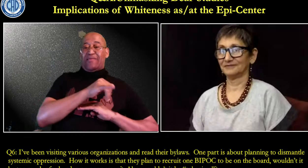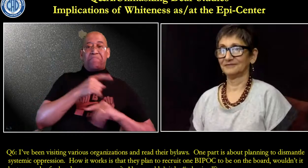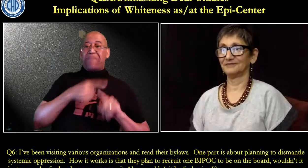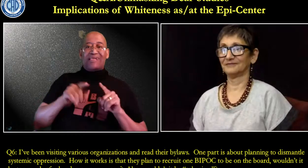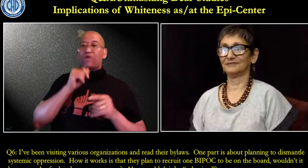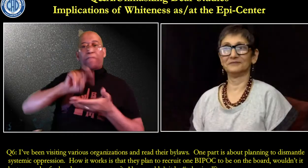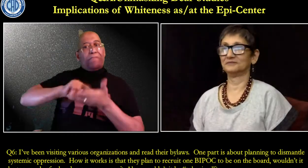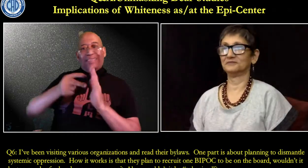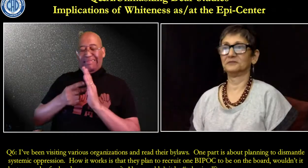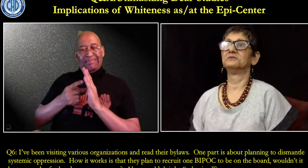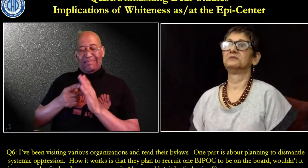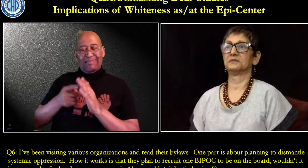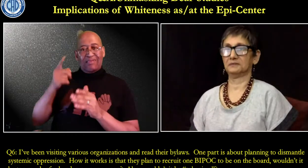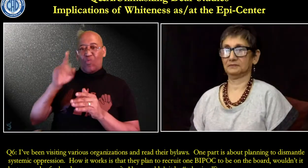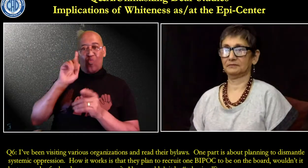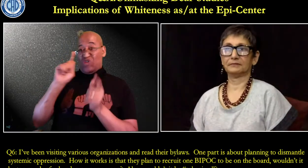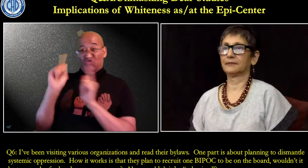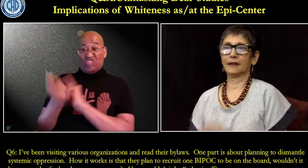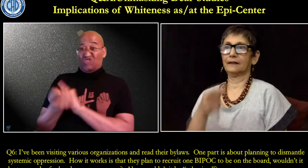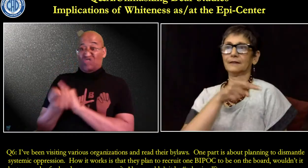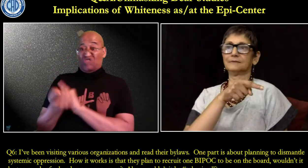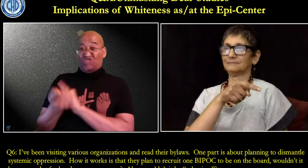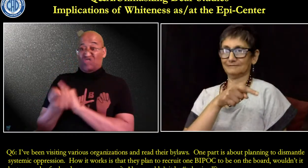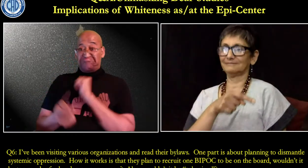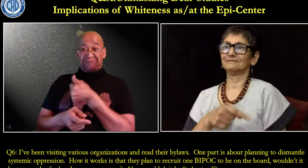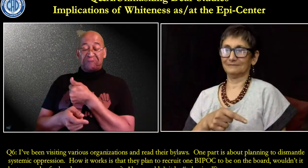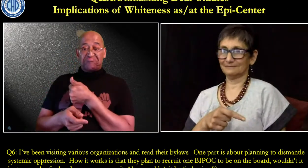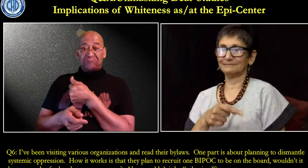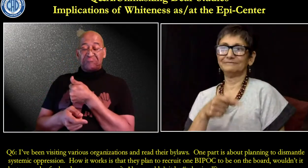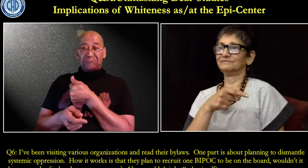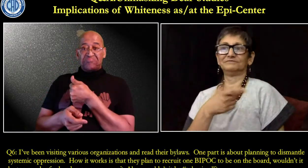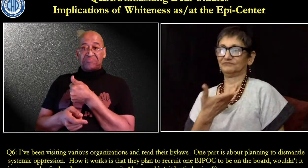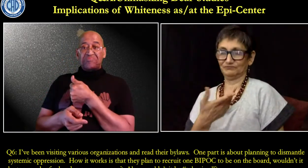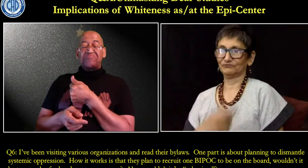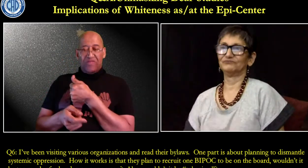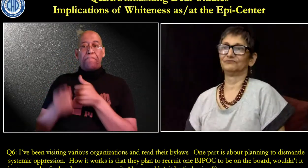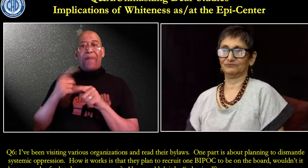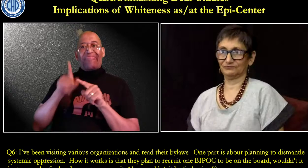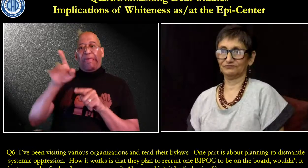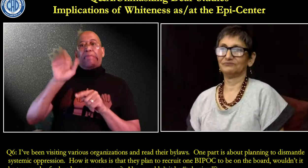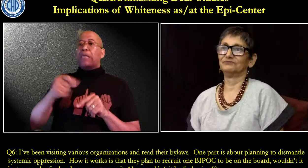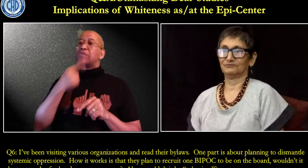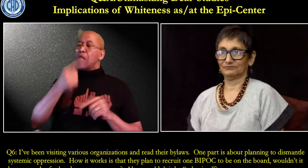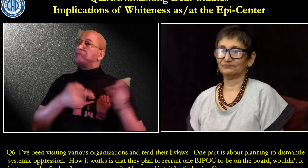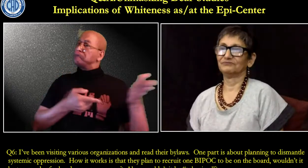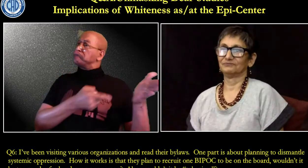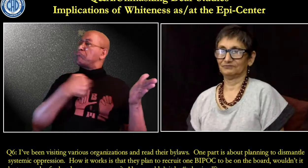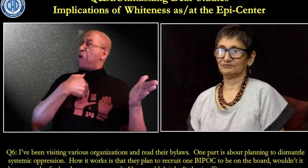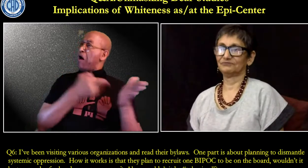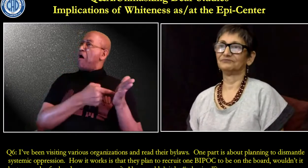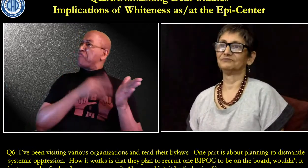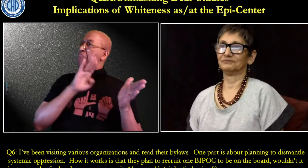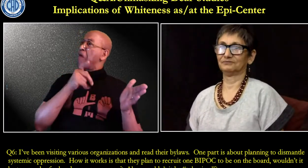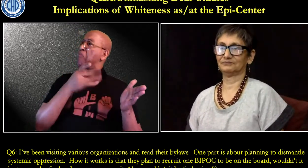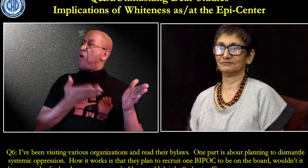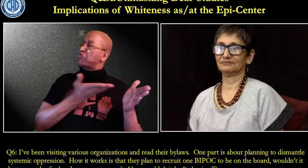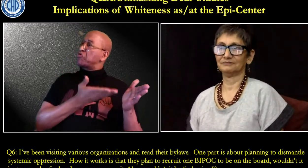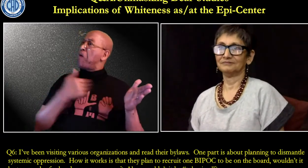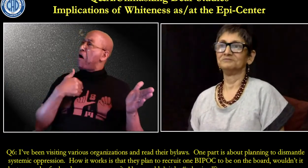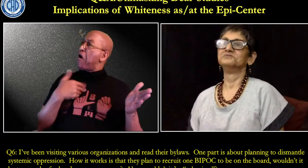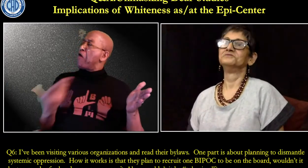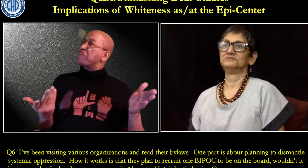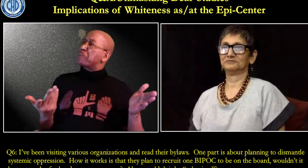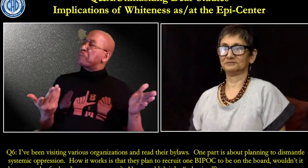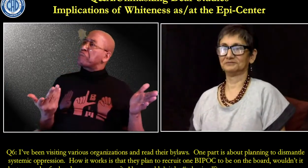being able to have equal employment, they're definitely not satisfied with that. That doesn't mean that there's a change, that there's been a change.